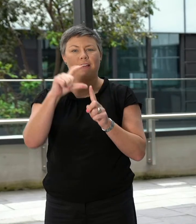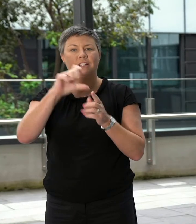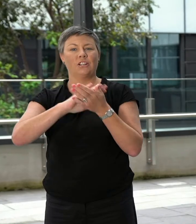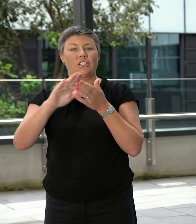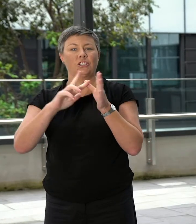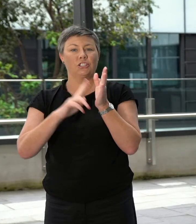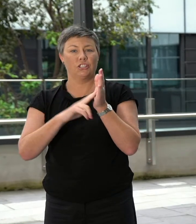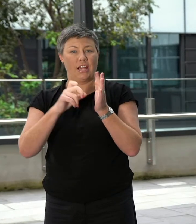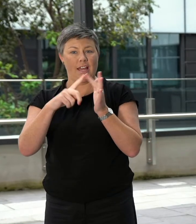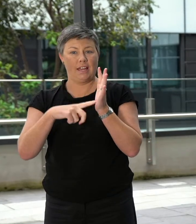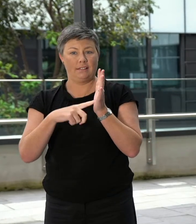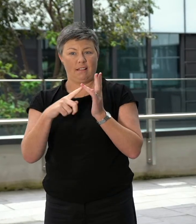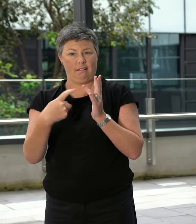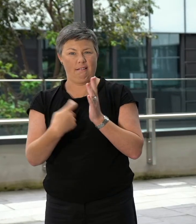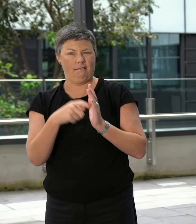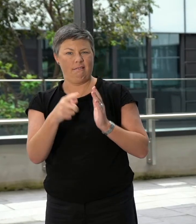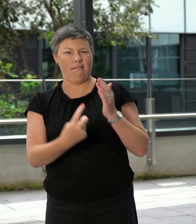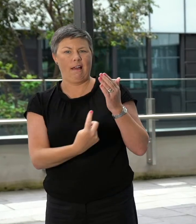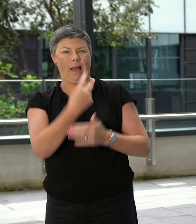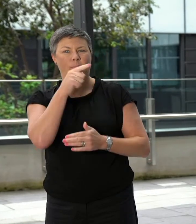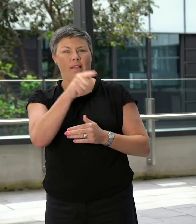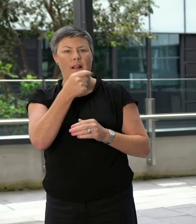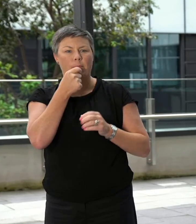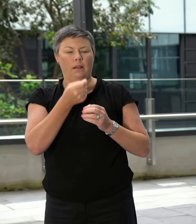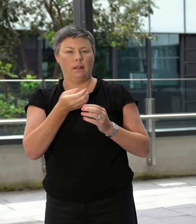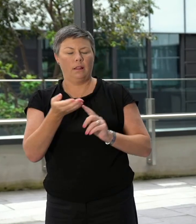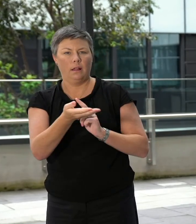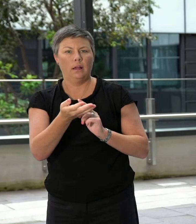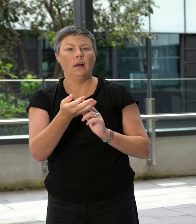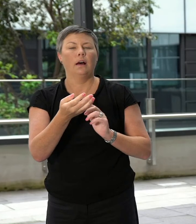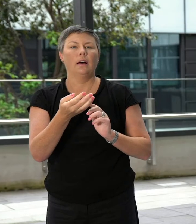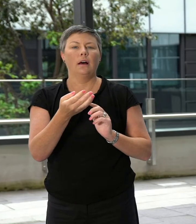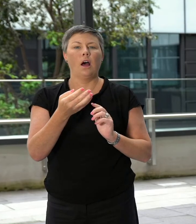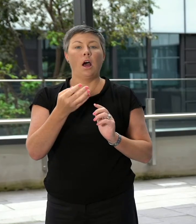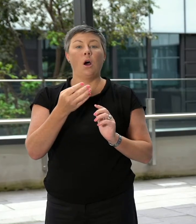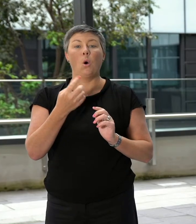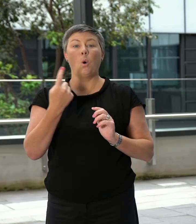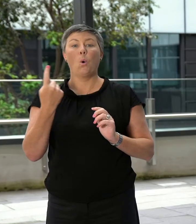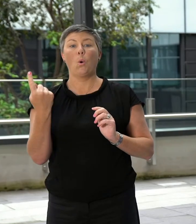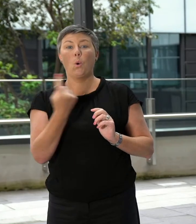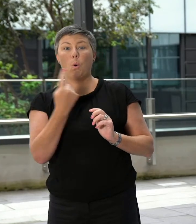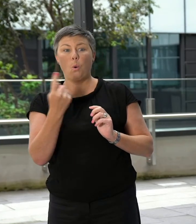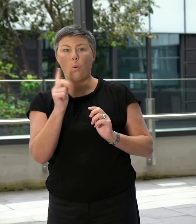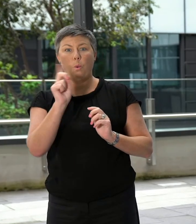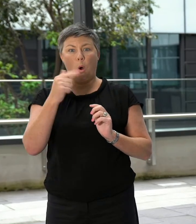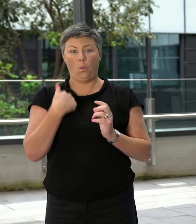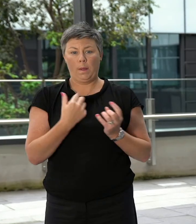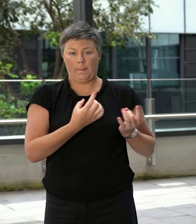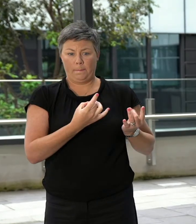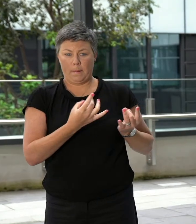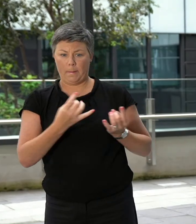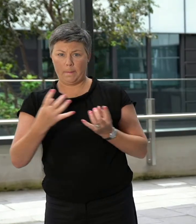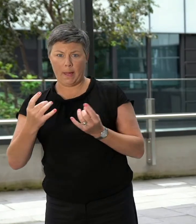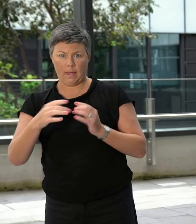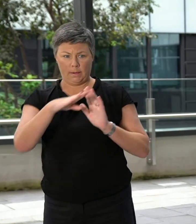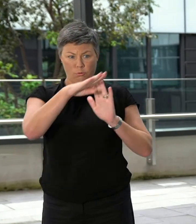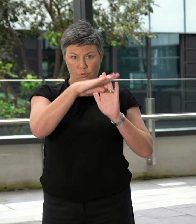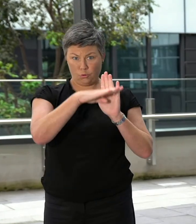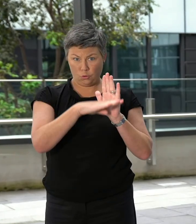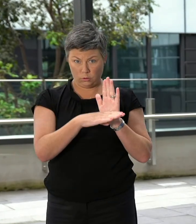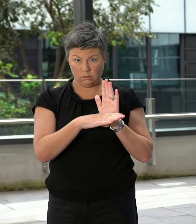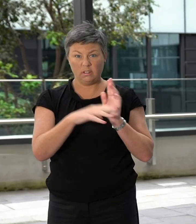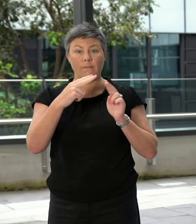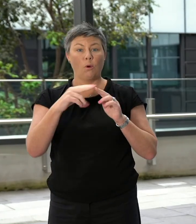be extending for another 72 hours those provisions we have put in place across